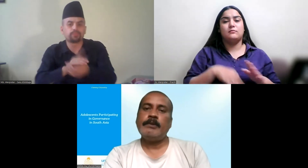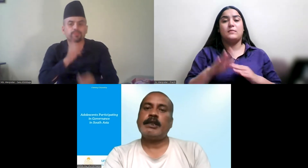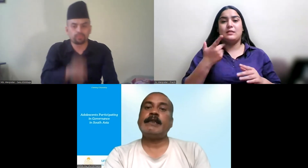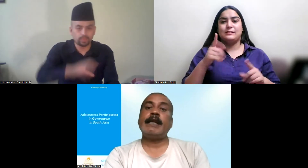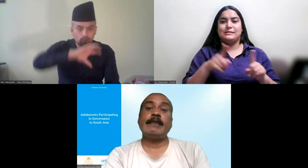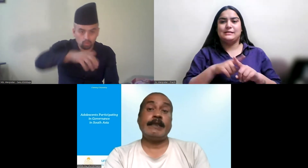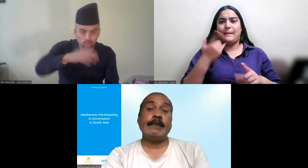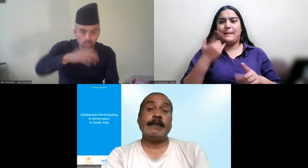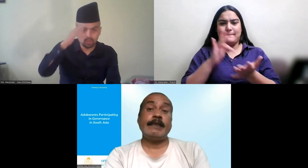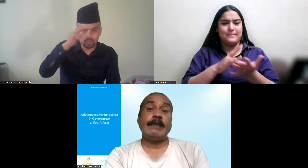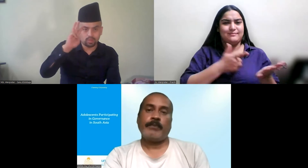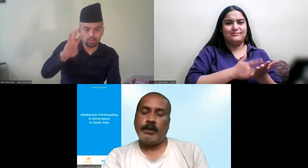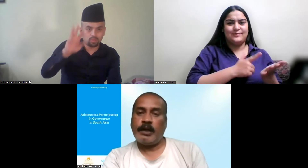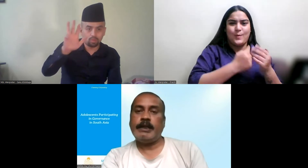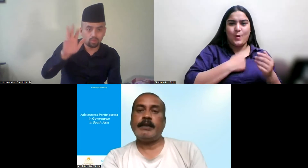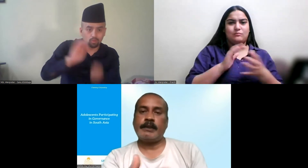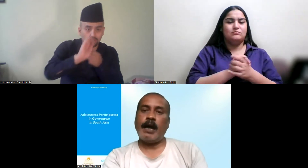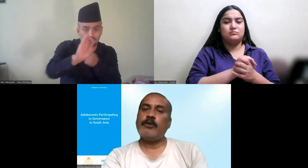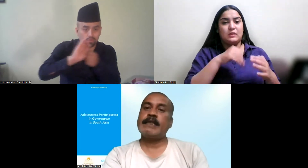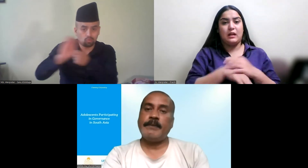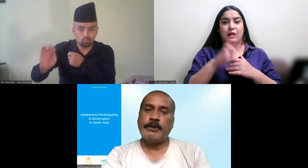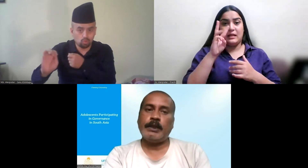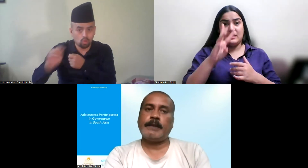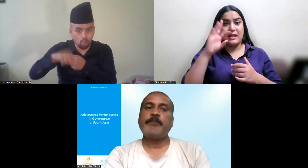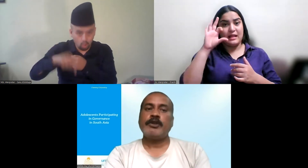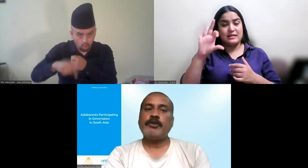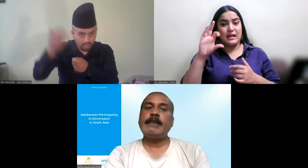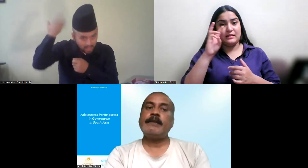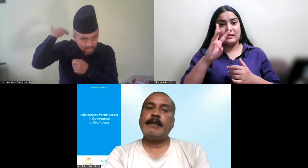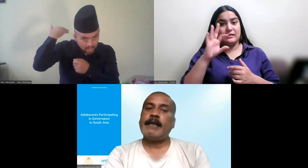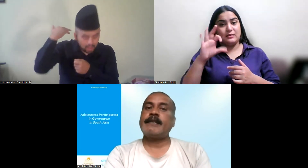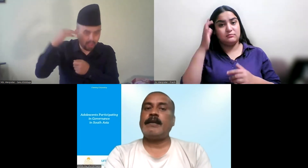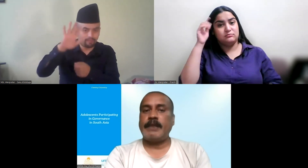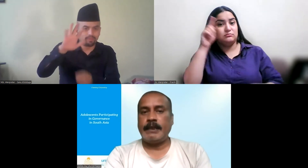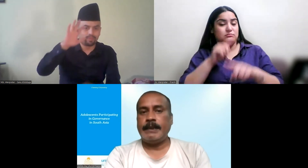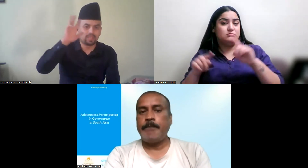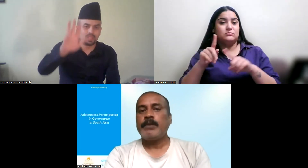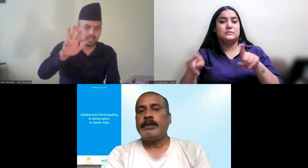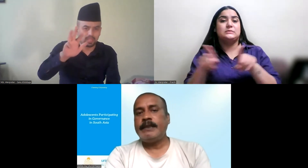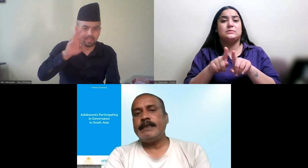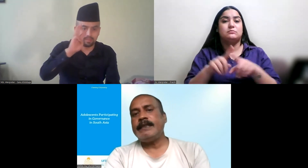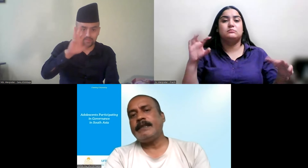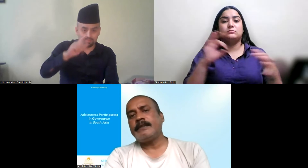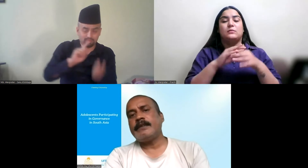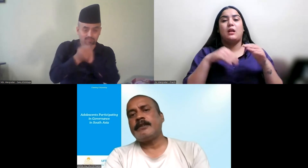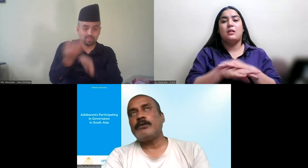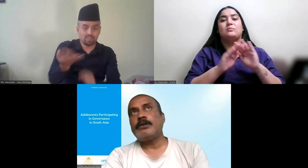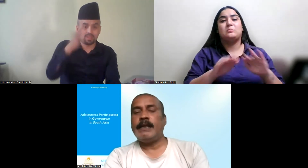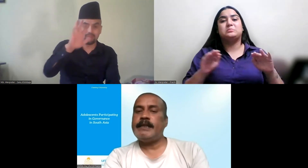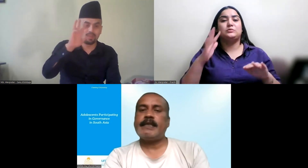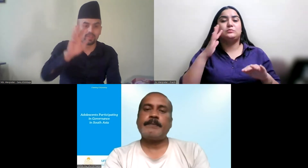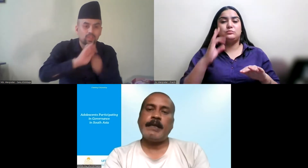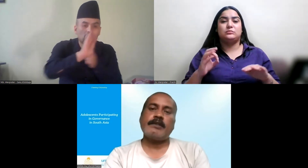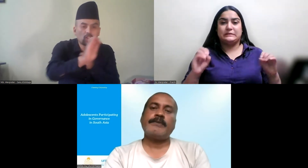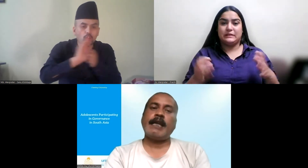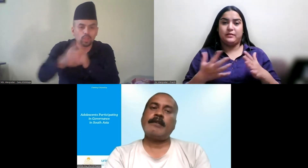achieve 39 indicators earlier, now it's 51, to be declared as child-friendly. These indicators include